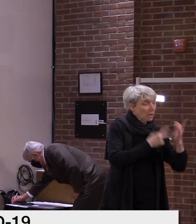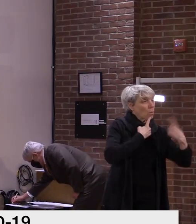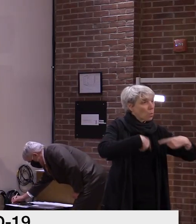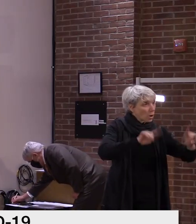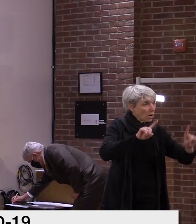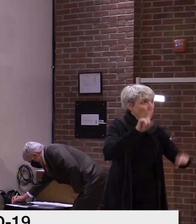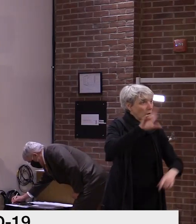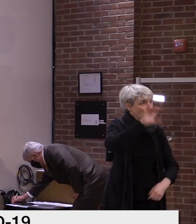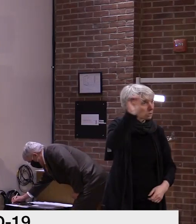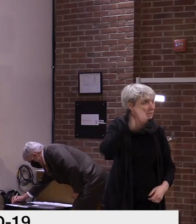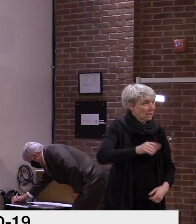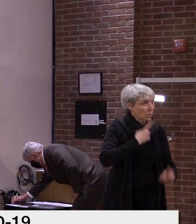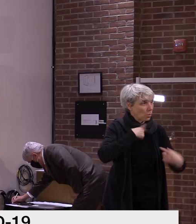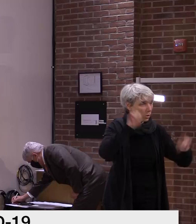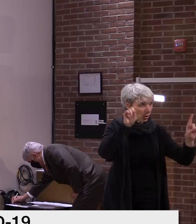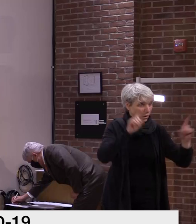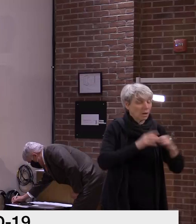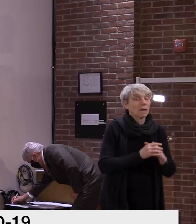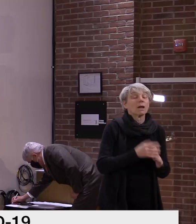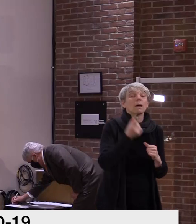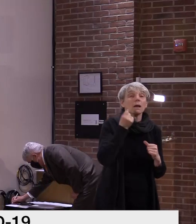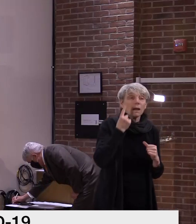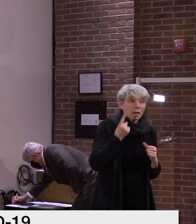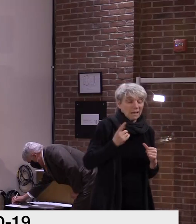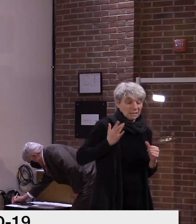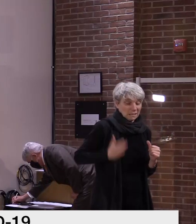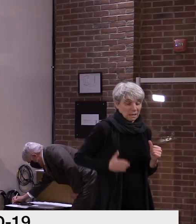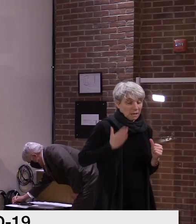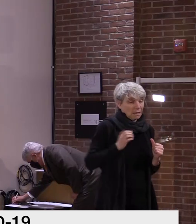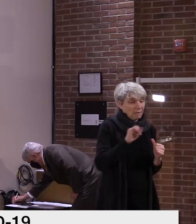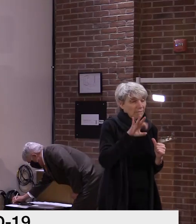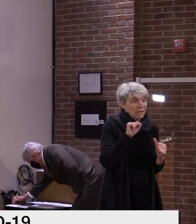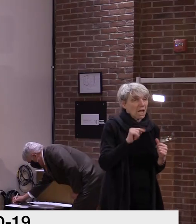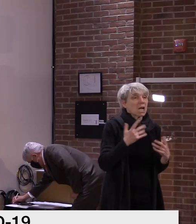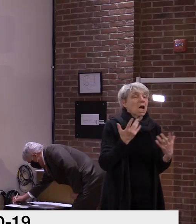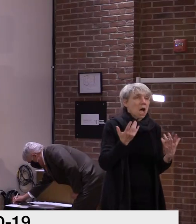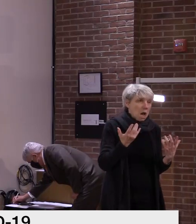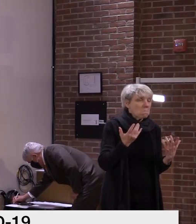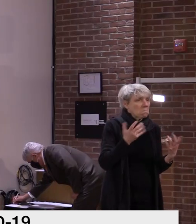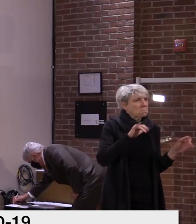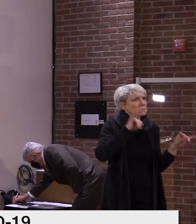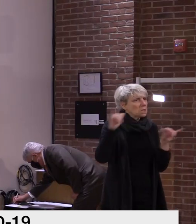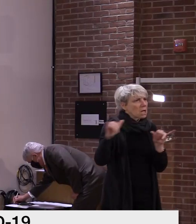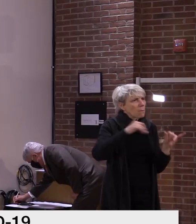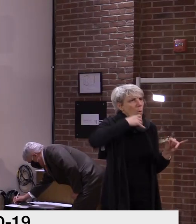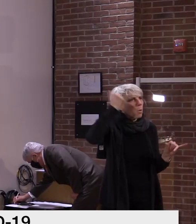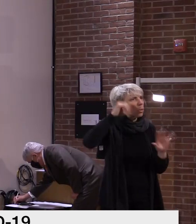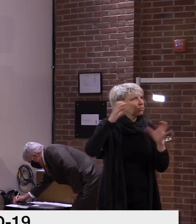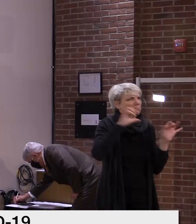efficacy. Side effects were about the same as those seen in people 16 and above.